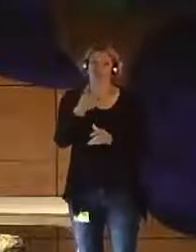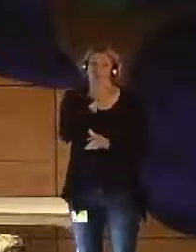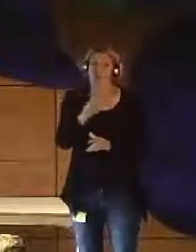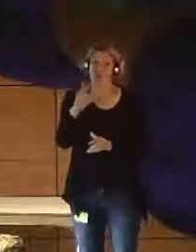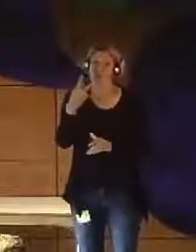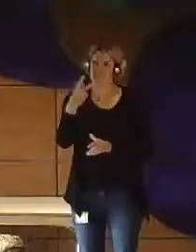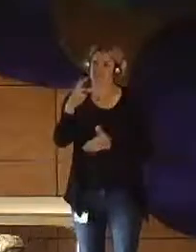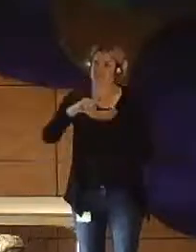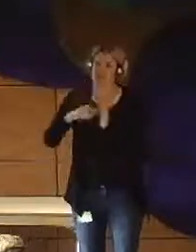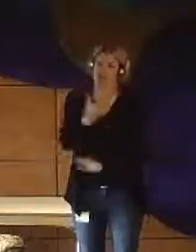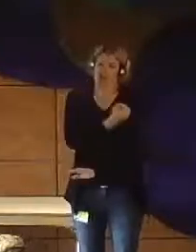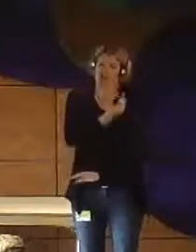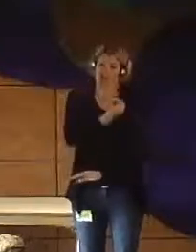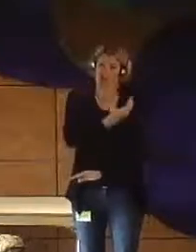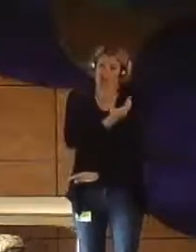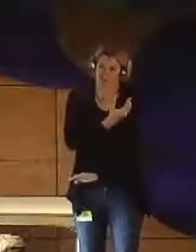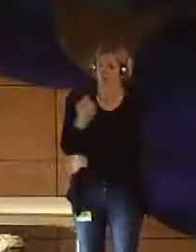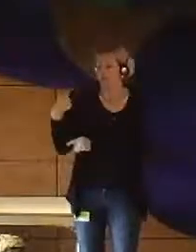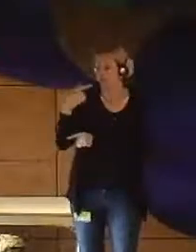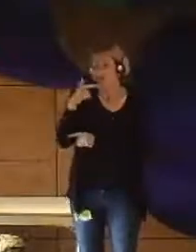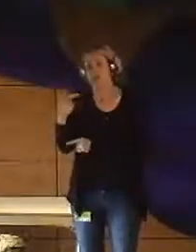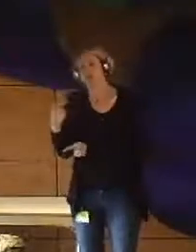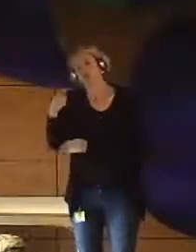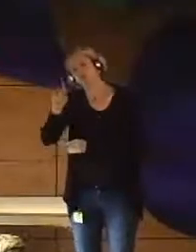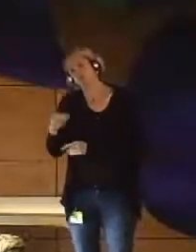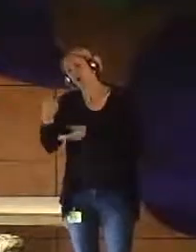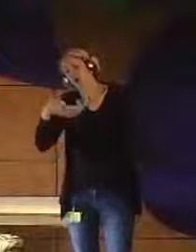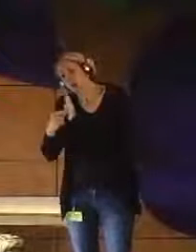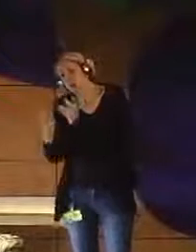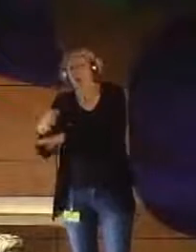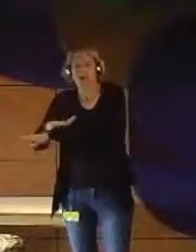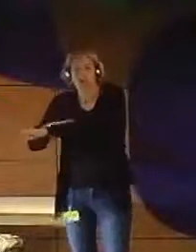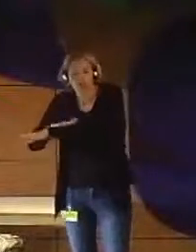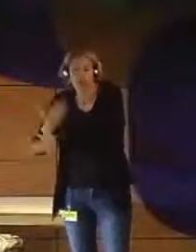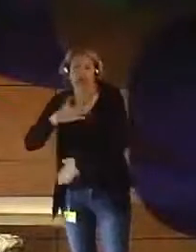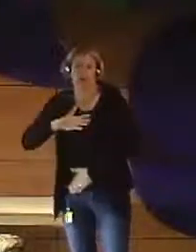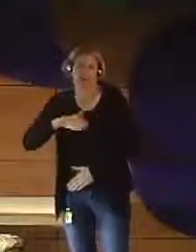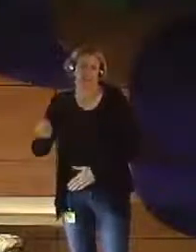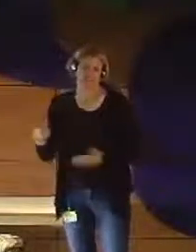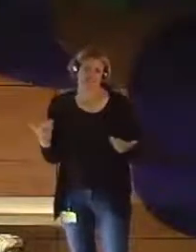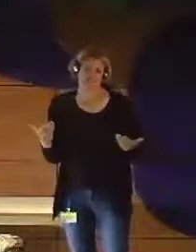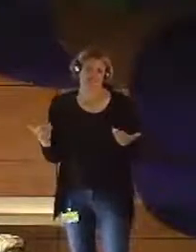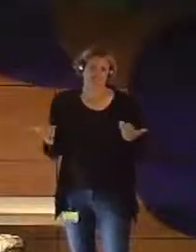once a month or gel. So I think we'll start to be doing some trials about it.